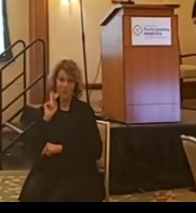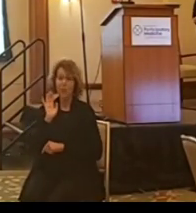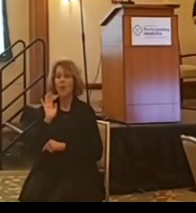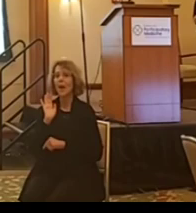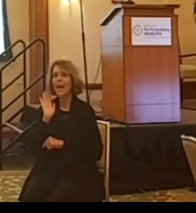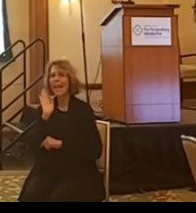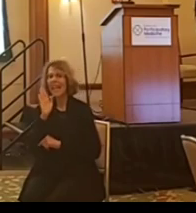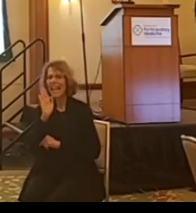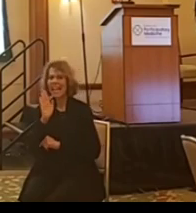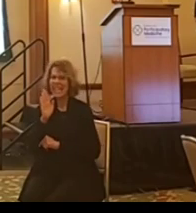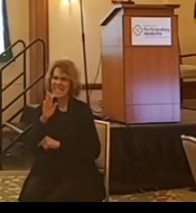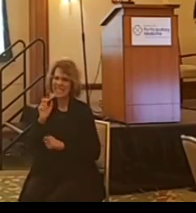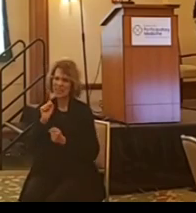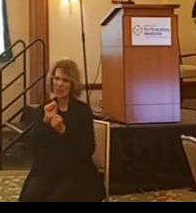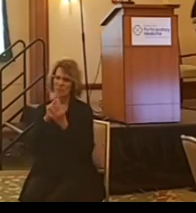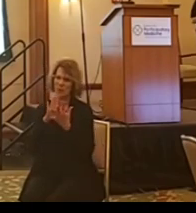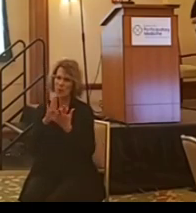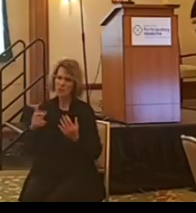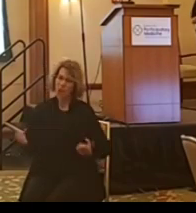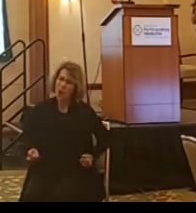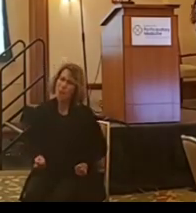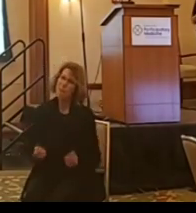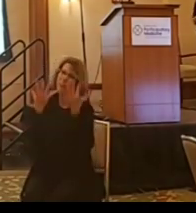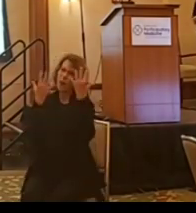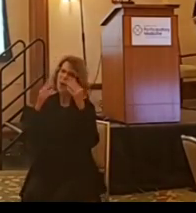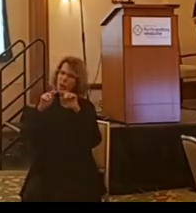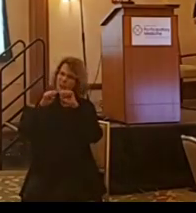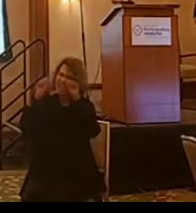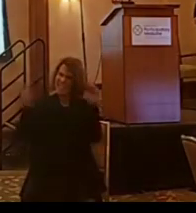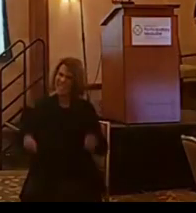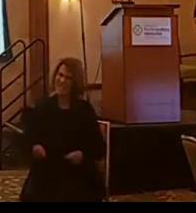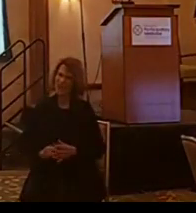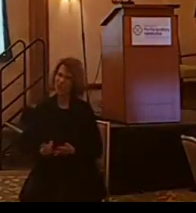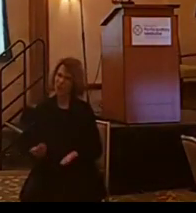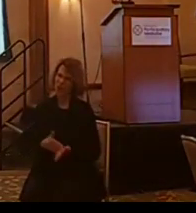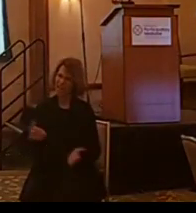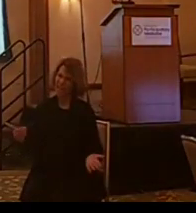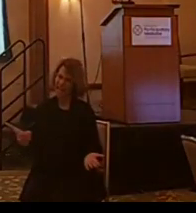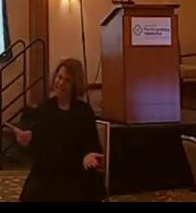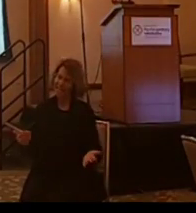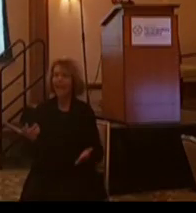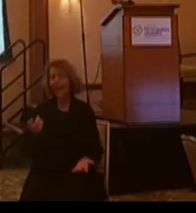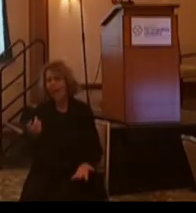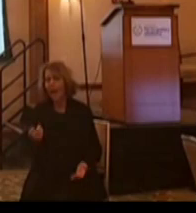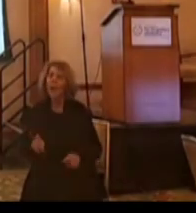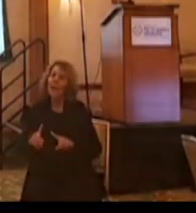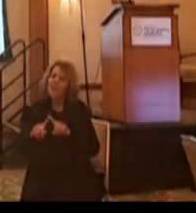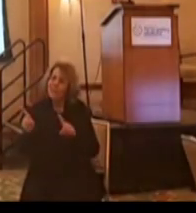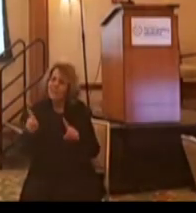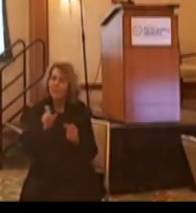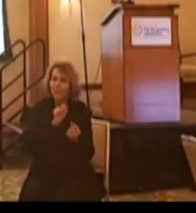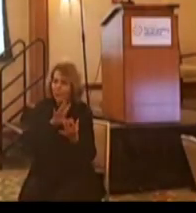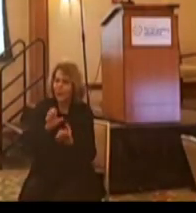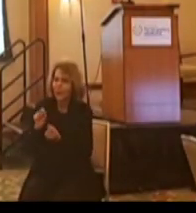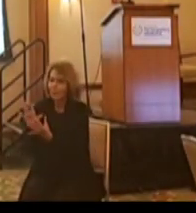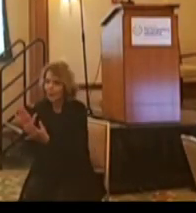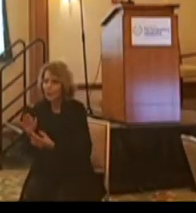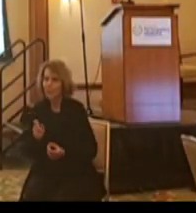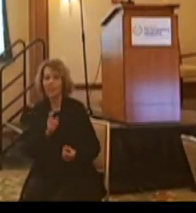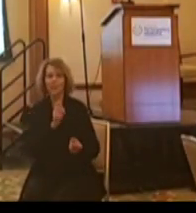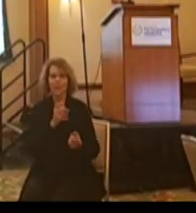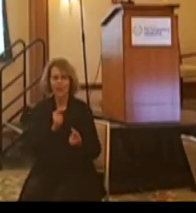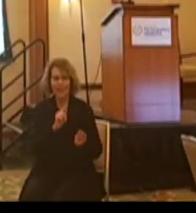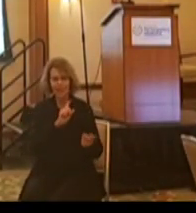exploring that space as well, and we're looking to we're putting into place the idea of a